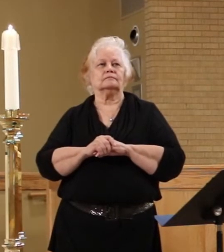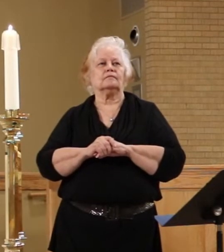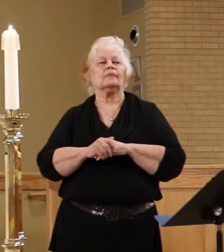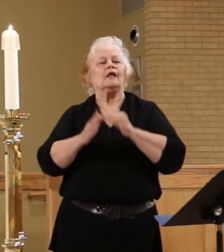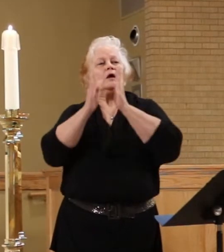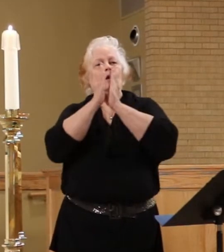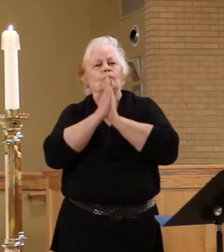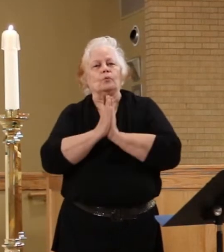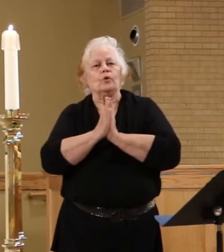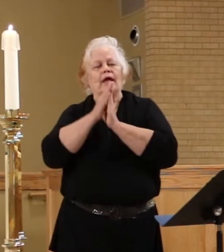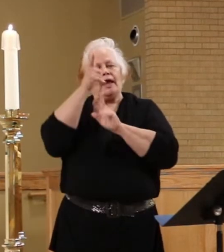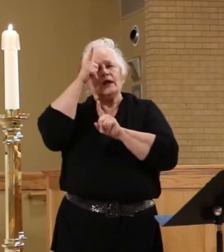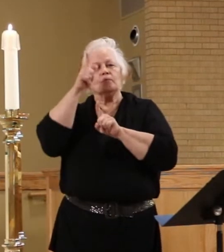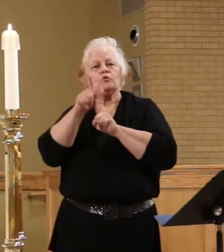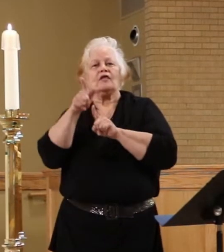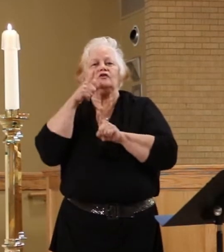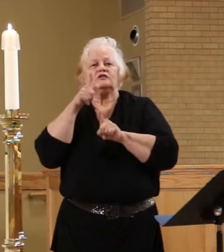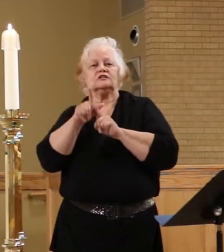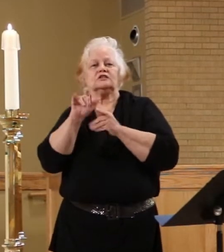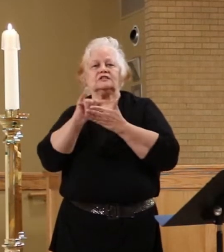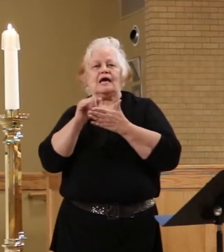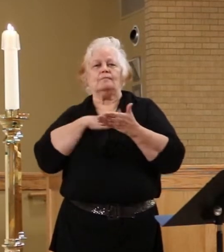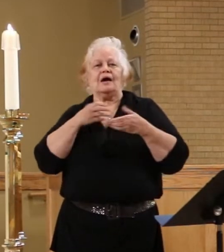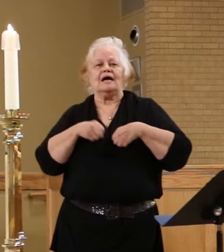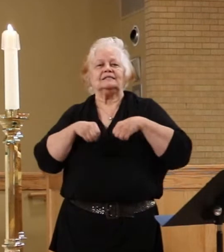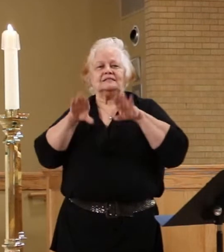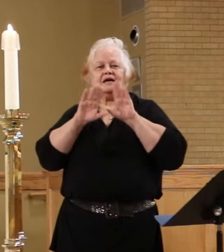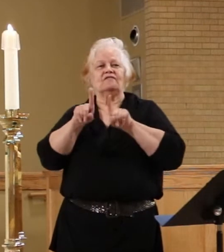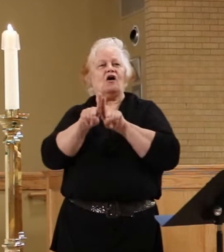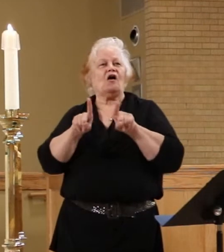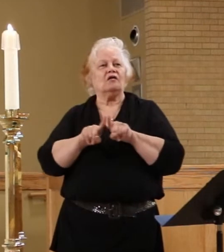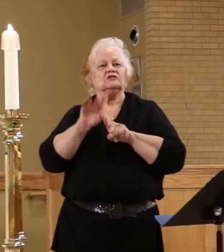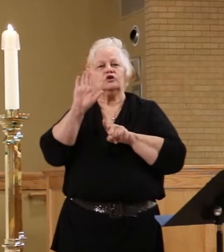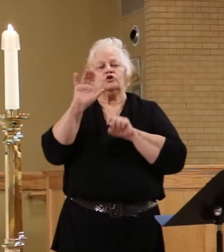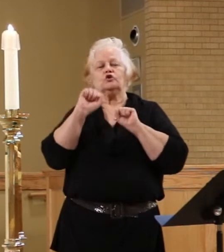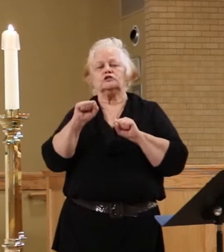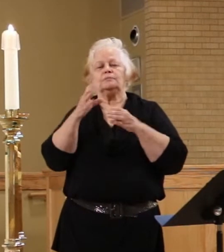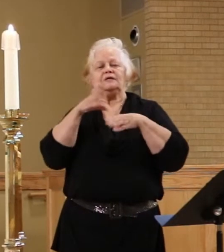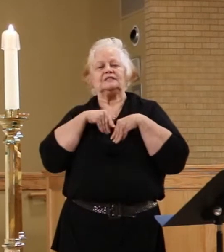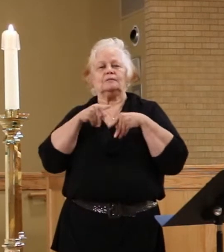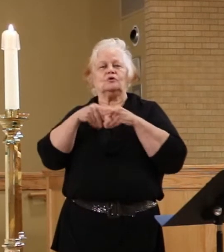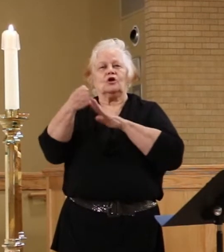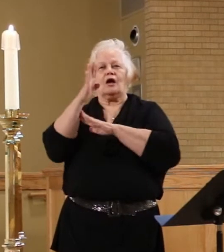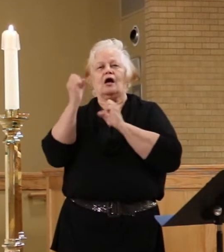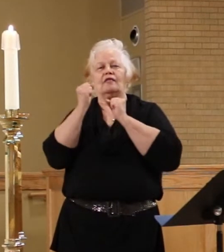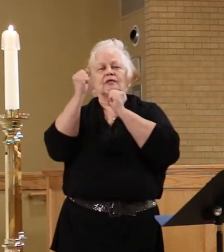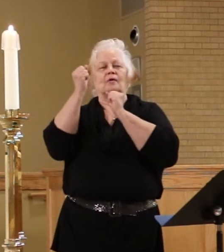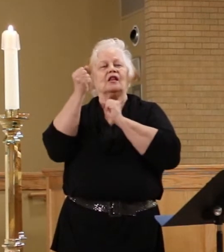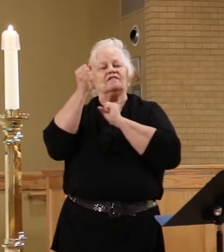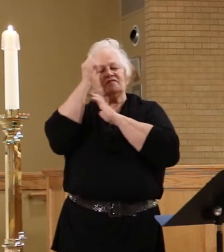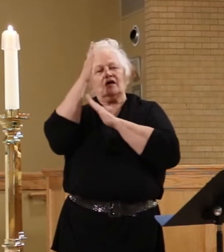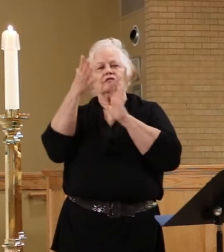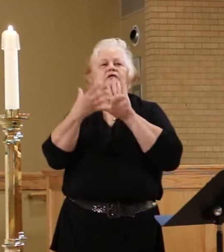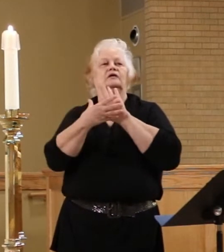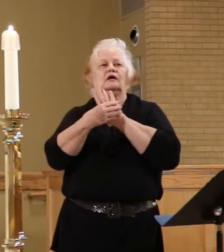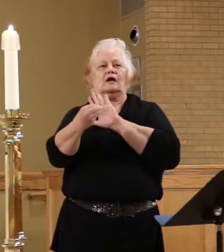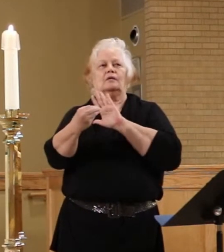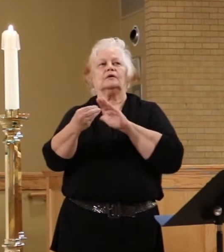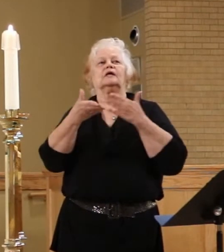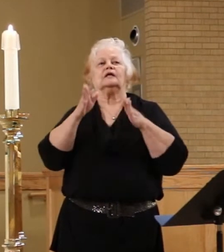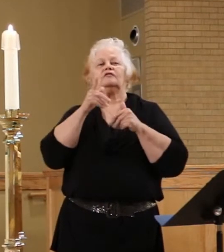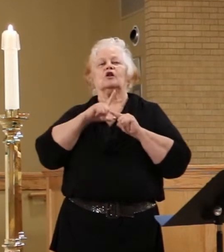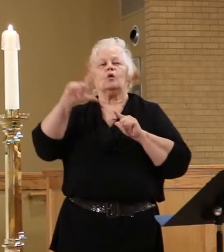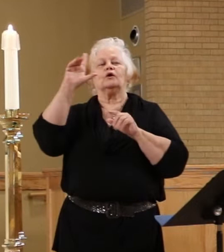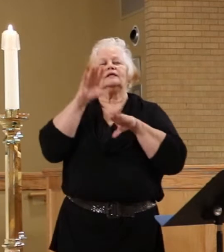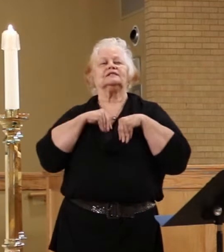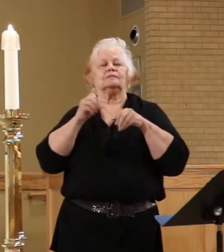Pray, brothers and sisters, that my sacrifice and yours may be acceptable to God, the Almighty Father. May the Lord accept the sacrifice at your